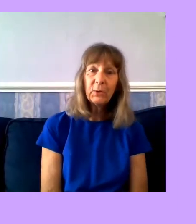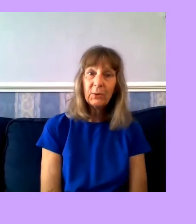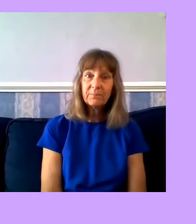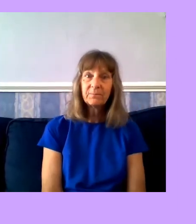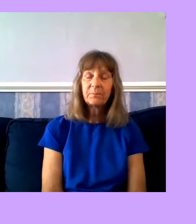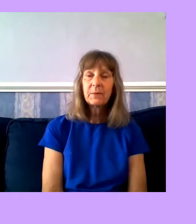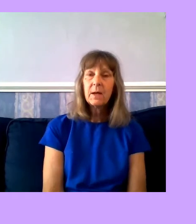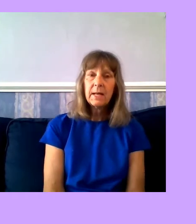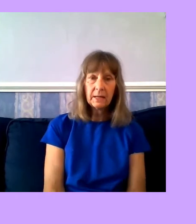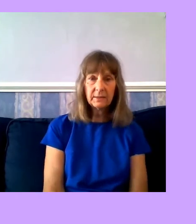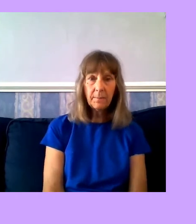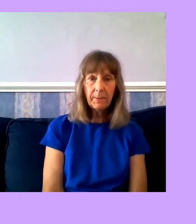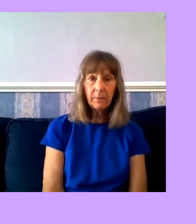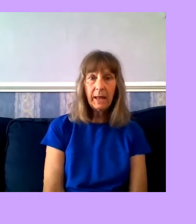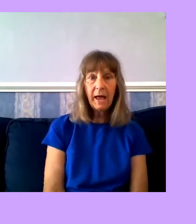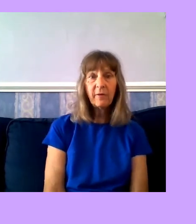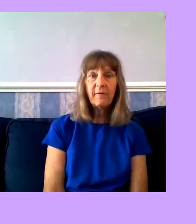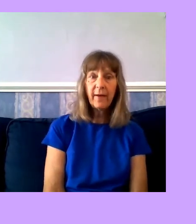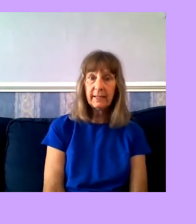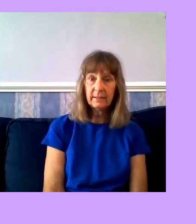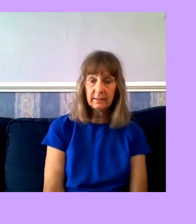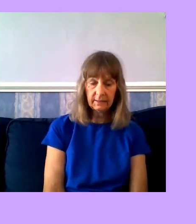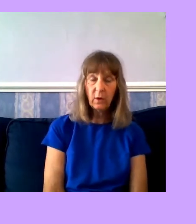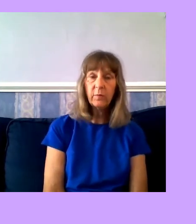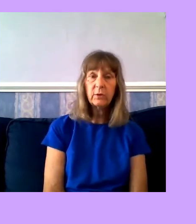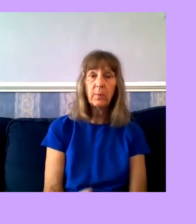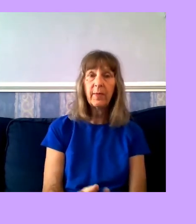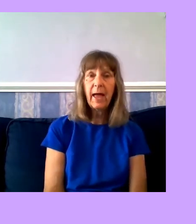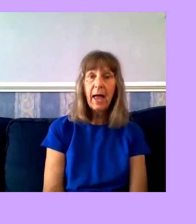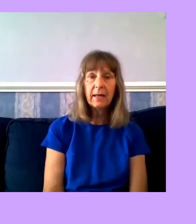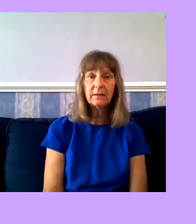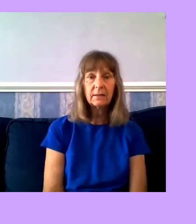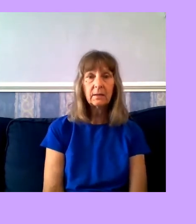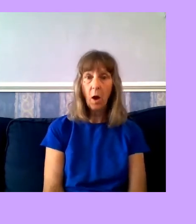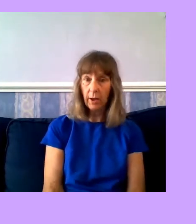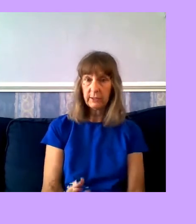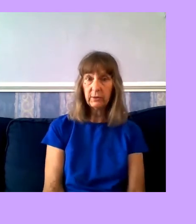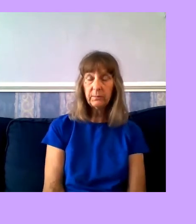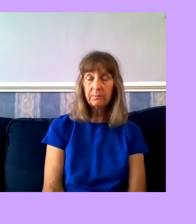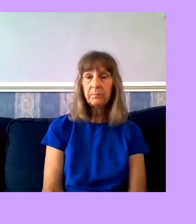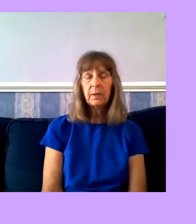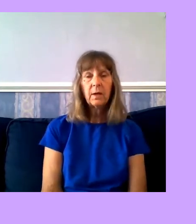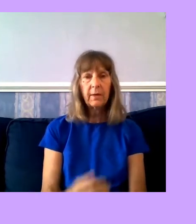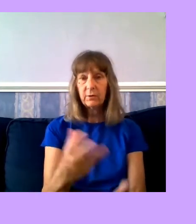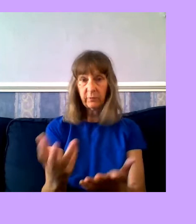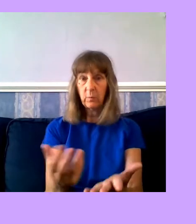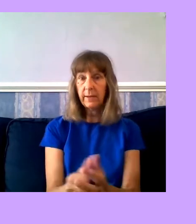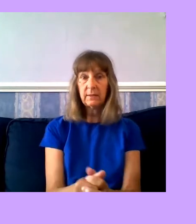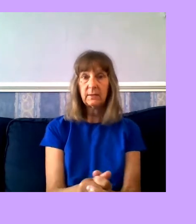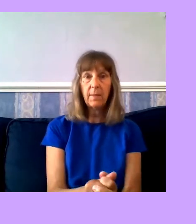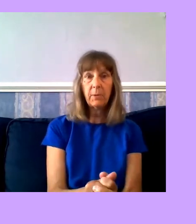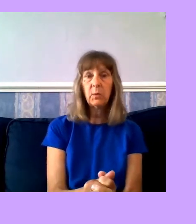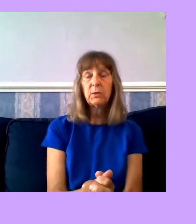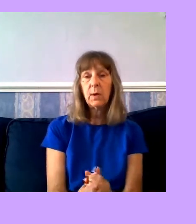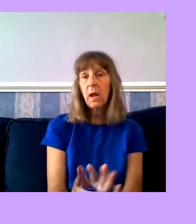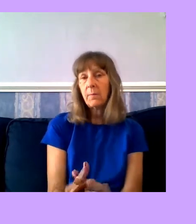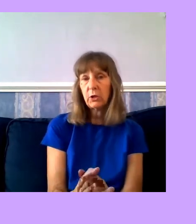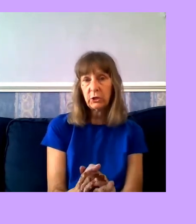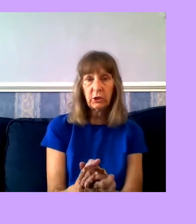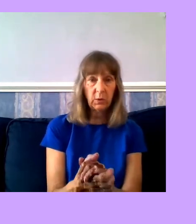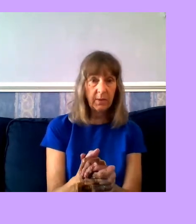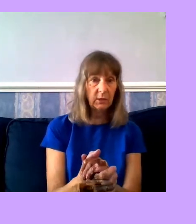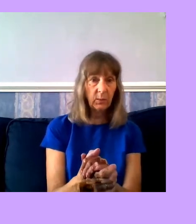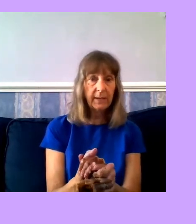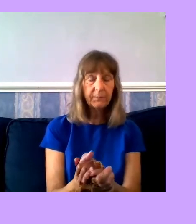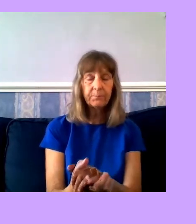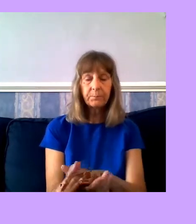Purple. Blue. Now some people have veins on the top of their hands. I do. There are different ways to sign blue as well. I'm going to